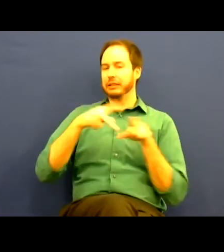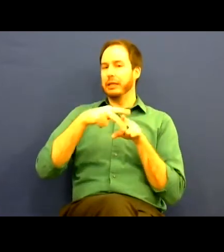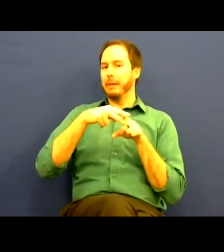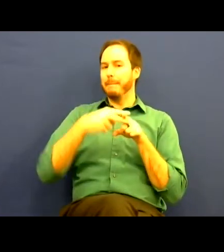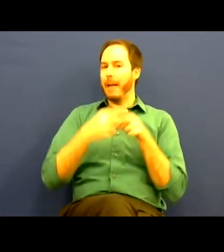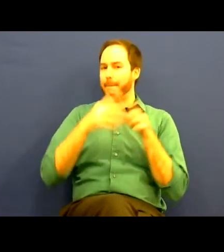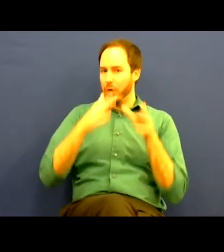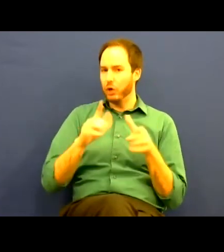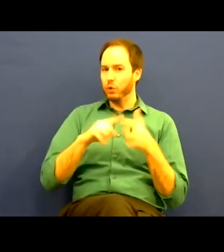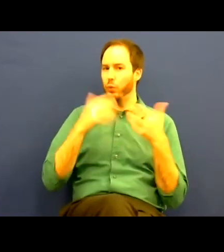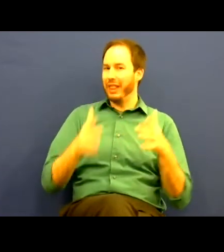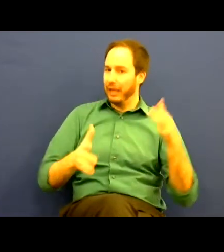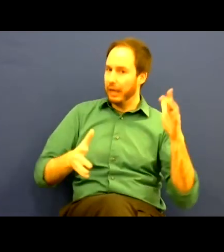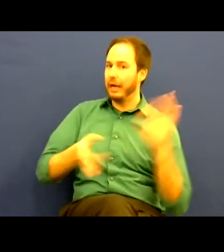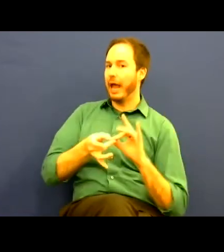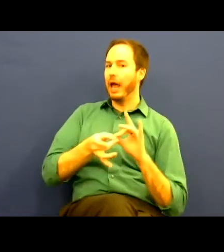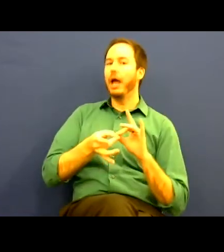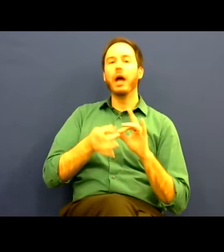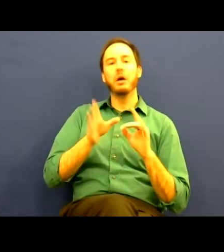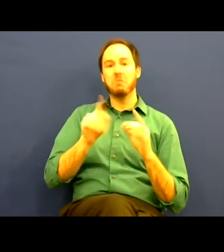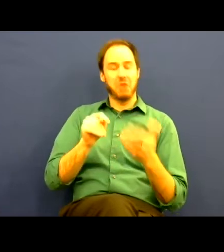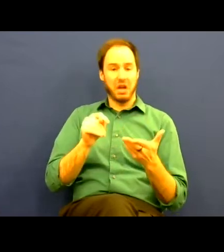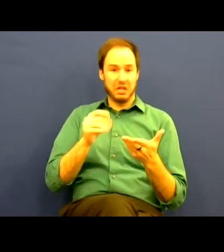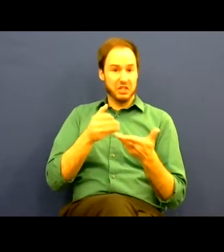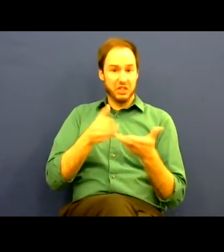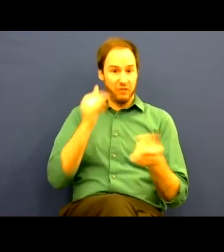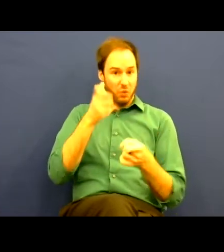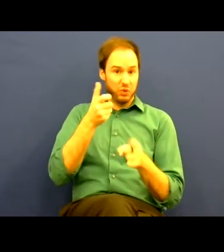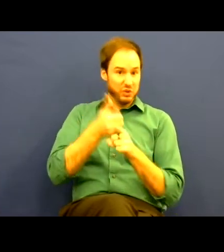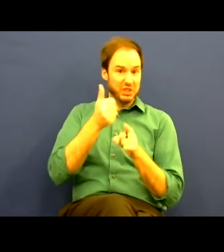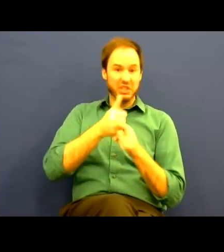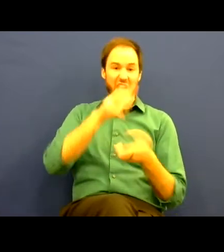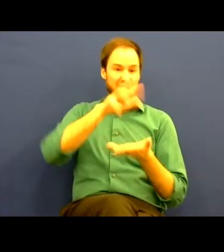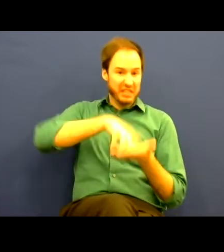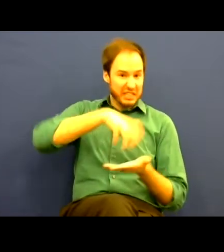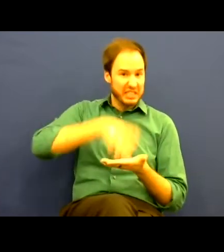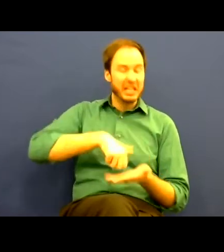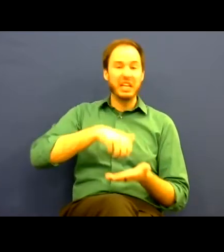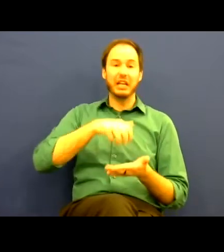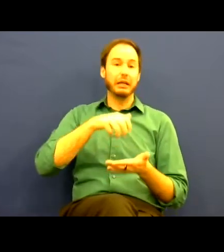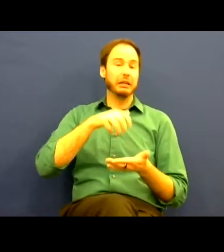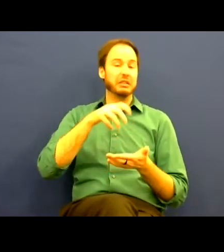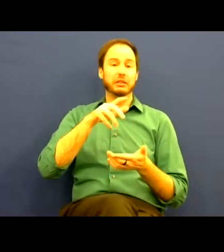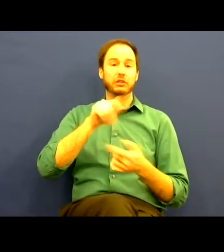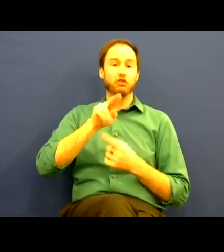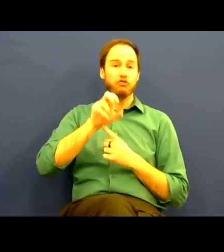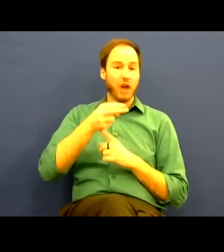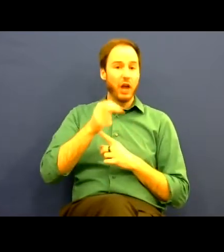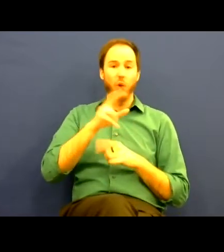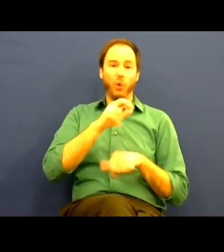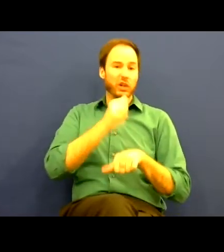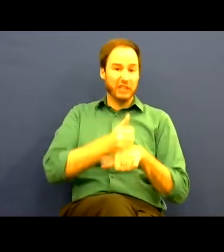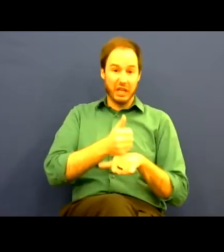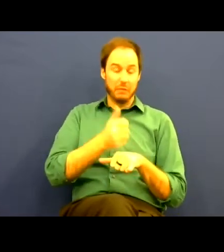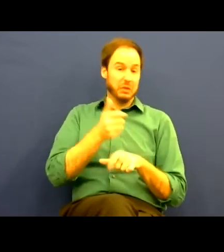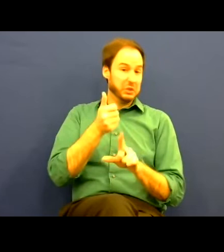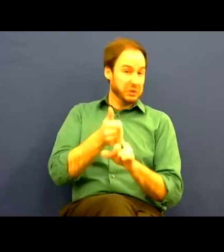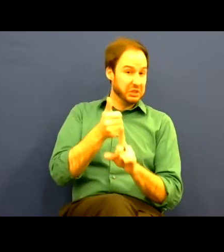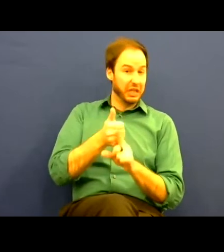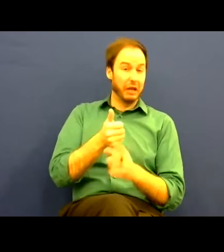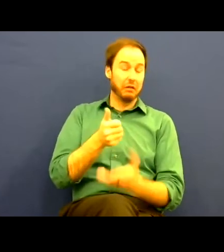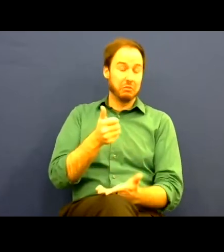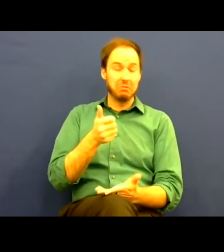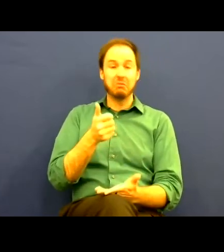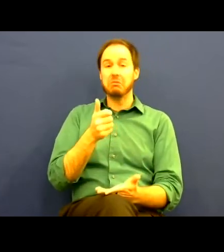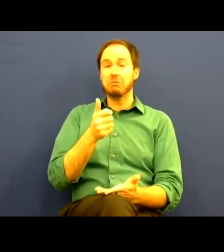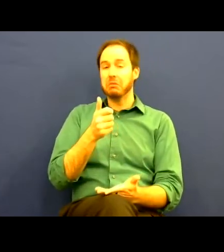the connections. But I think other than that, if you want to go ahead and dig the trench or, you know, dig the trench or have the trench dug, and then, you know,